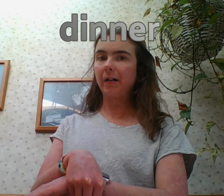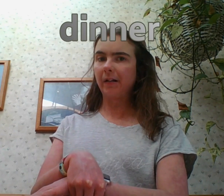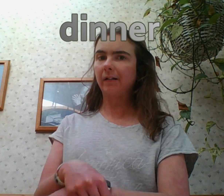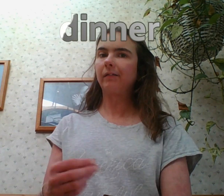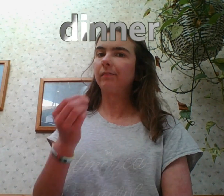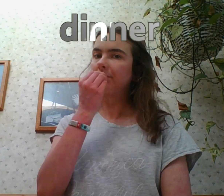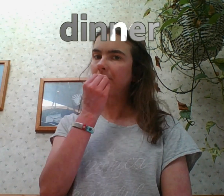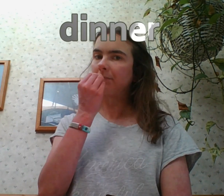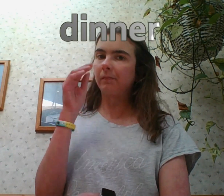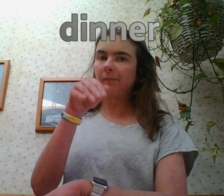dinner.